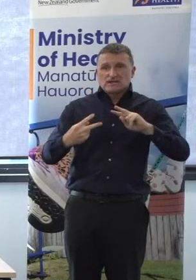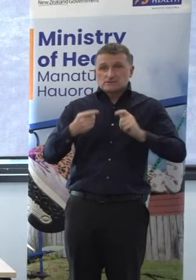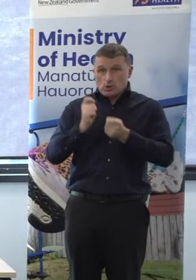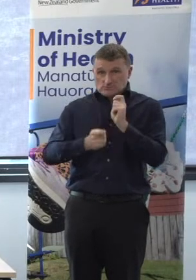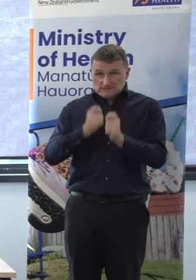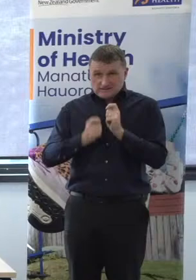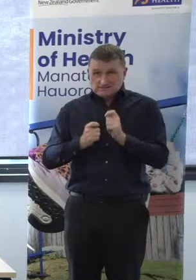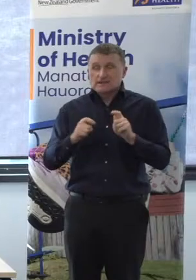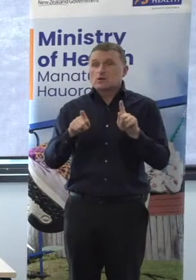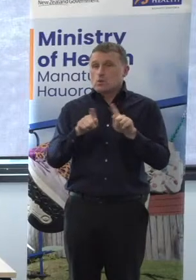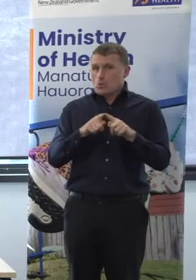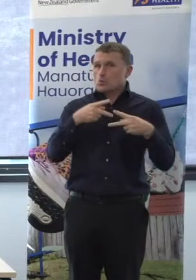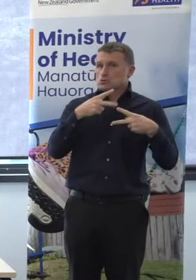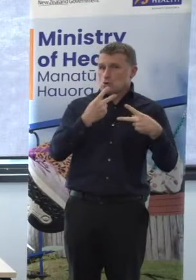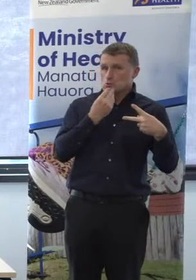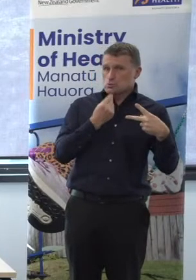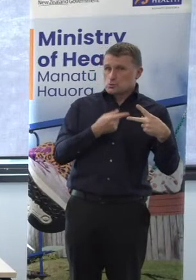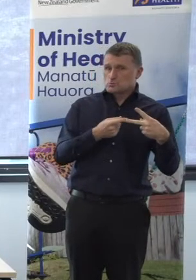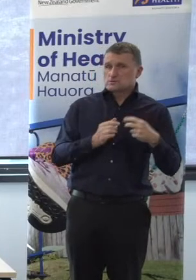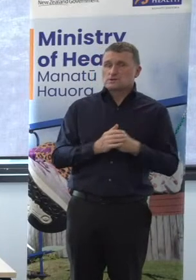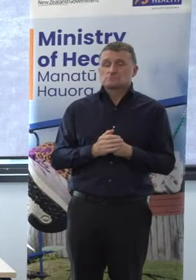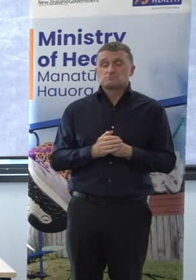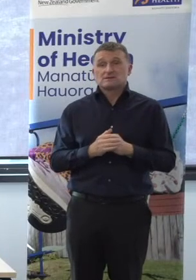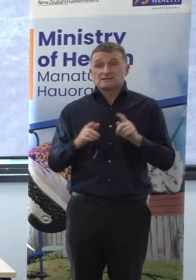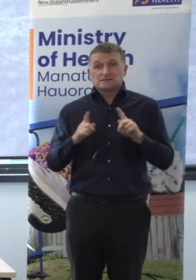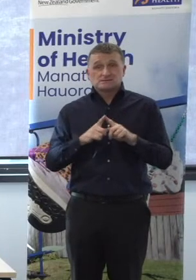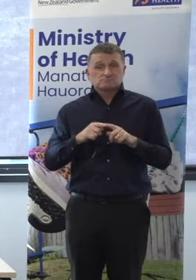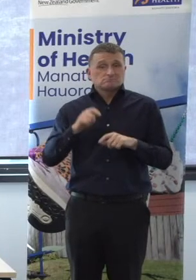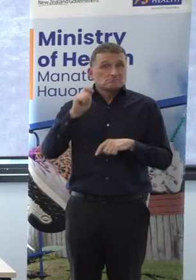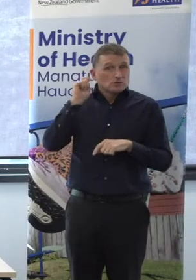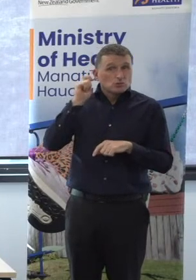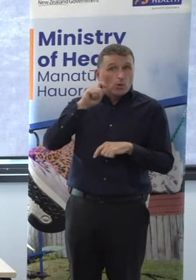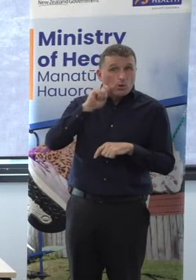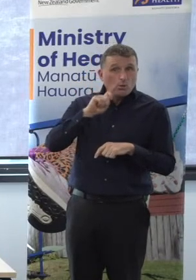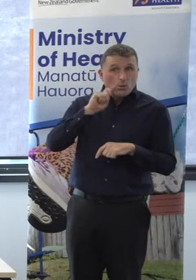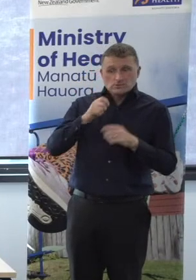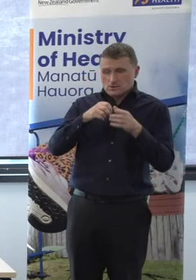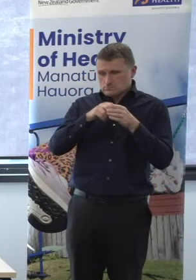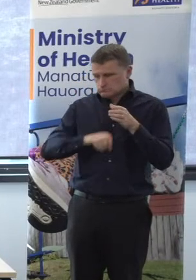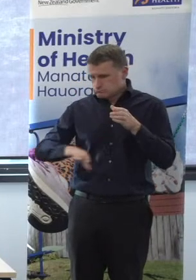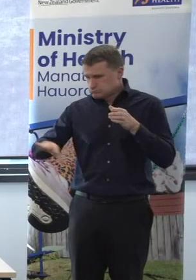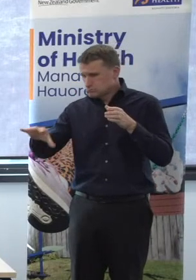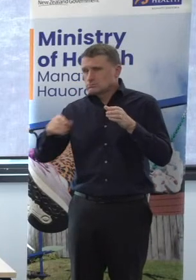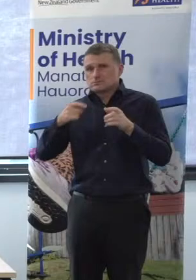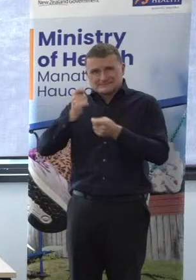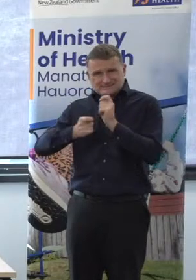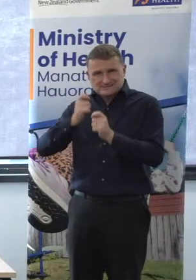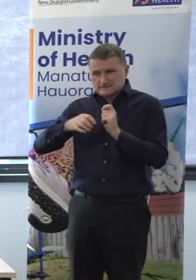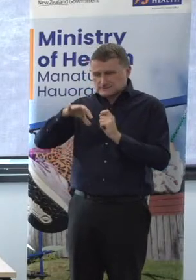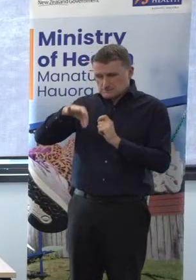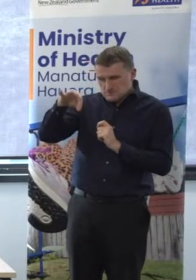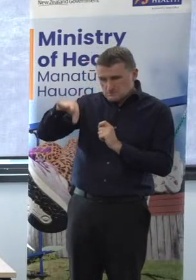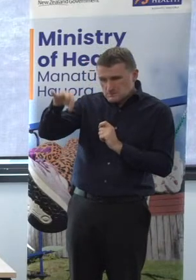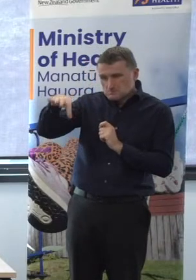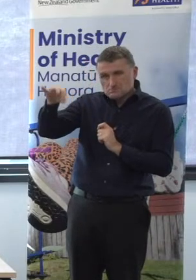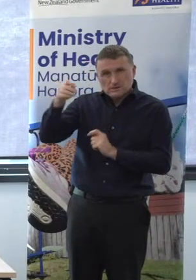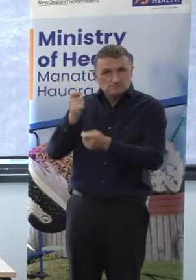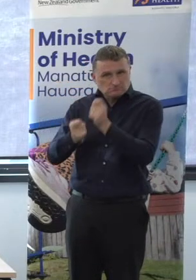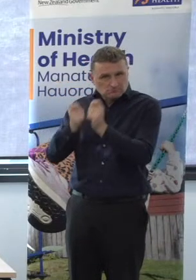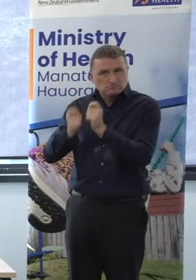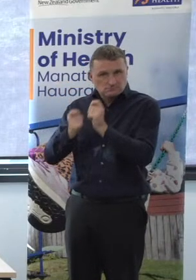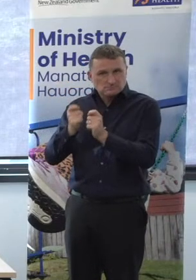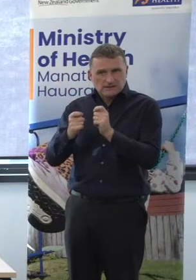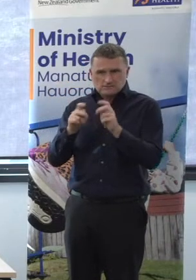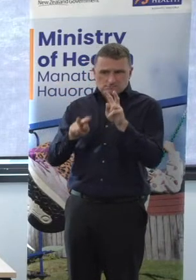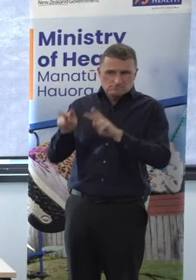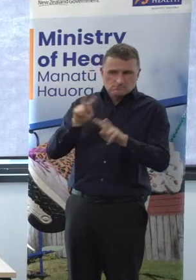of COVID-19. For instance, regular wastewater testing across the country is another surveillance tool that we use to monitor the level of COVID-19 in